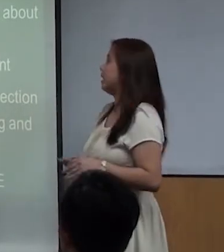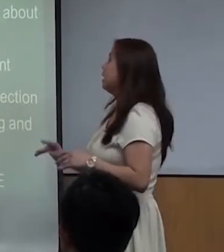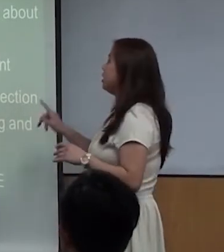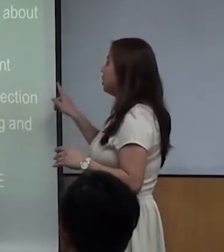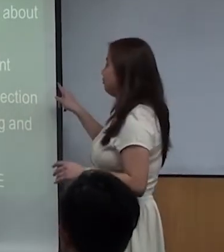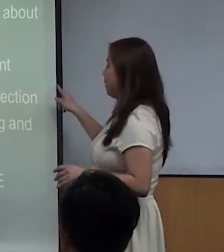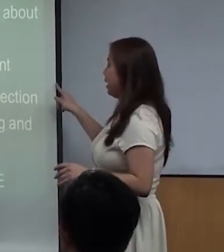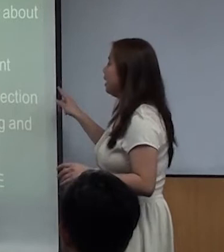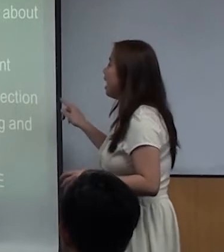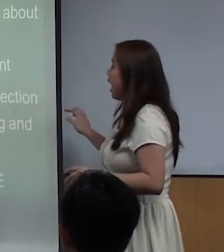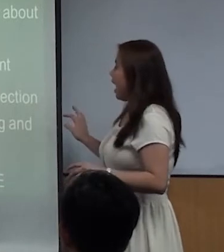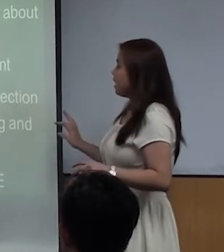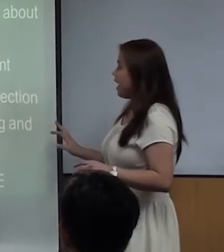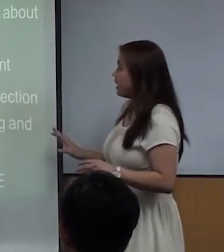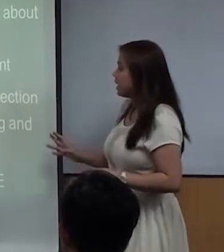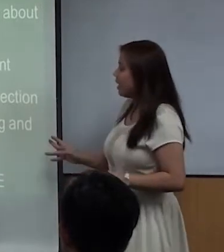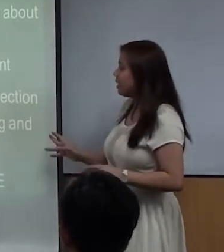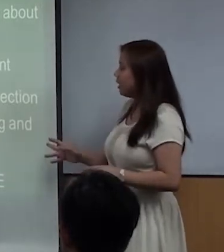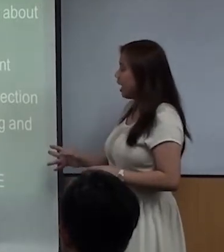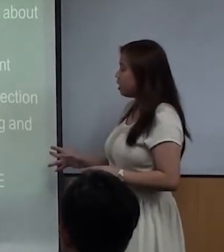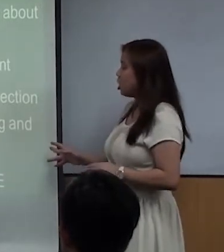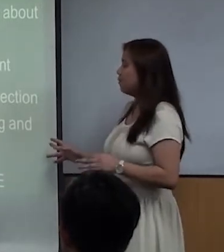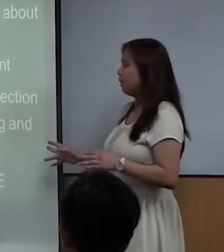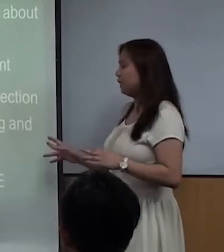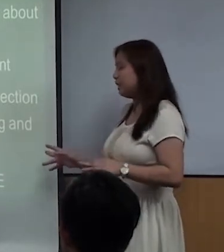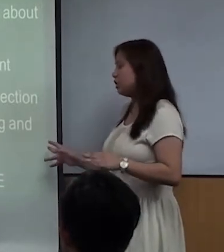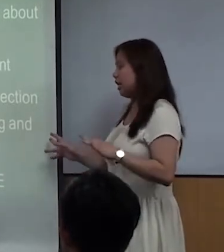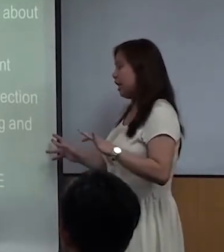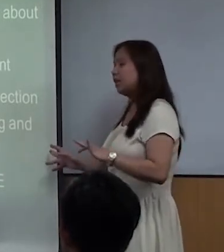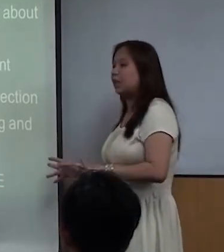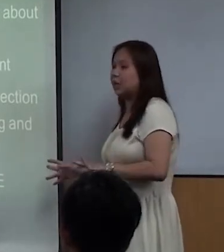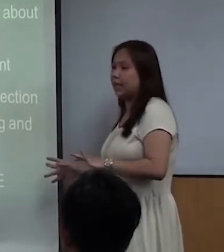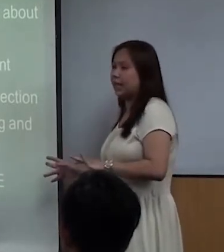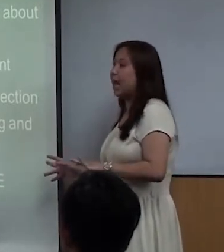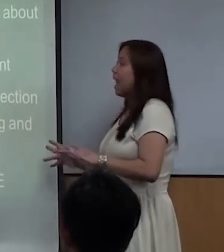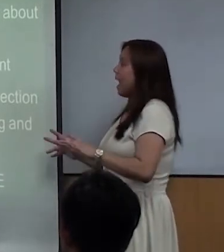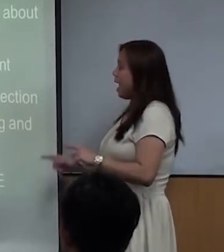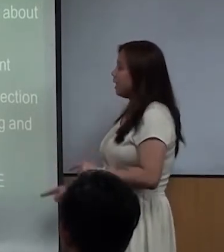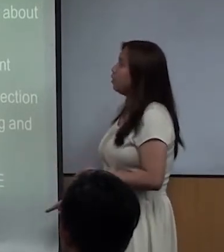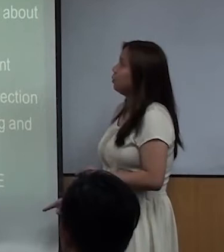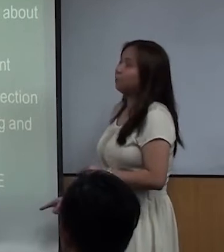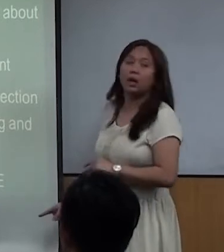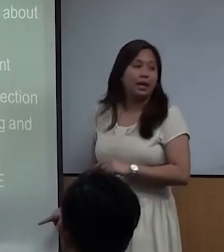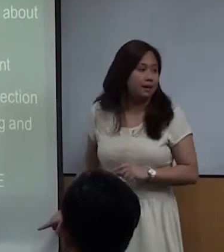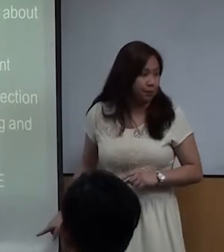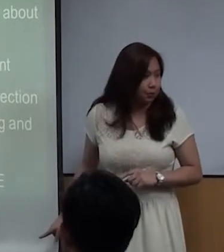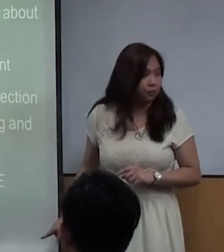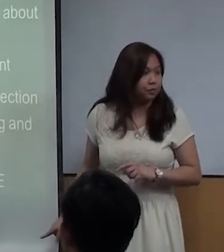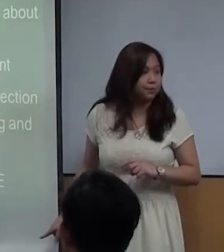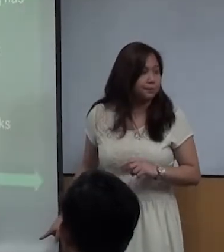about student achievement, and then set the direction for teaching and learning, and